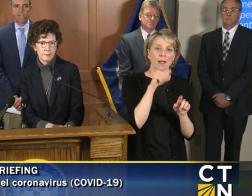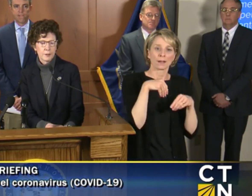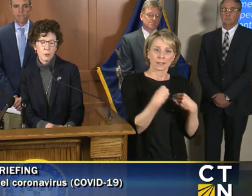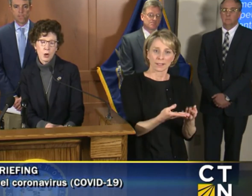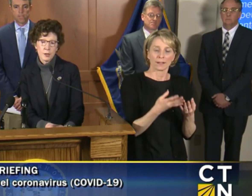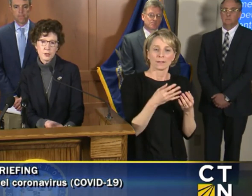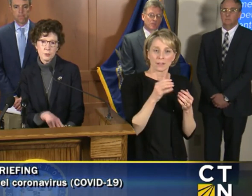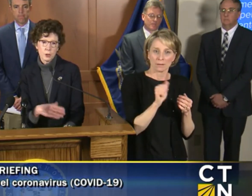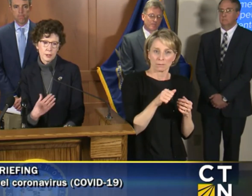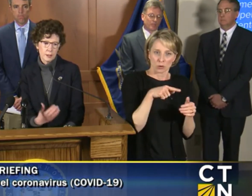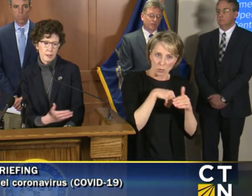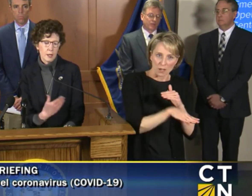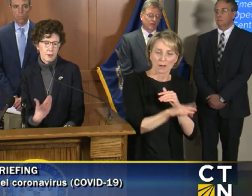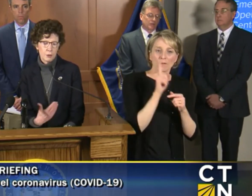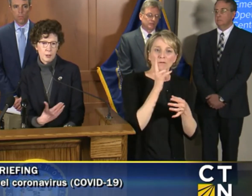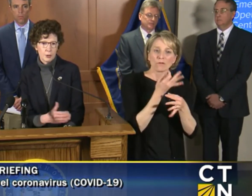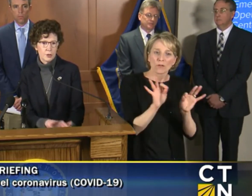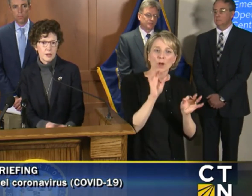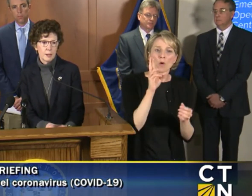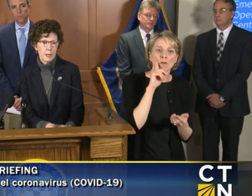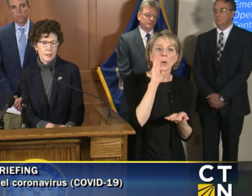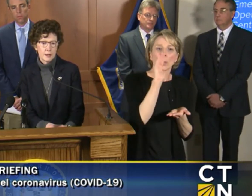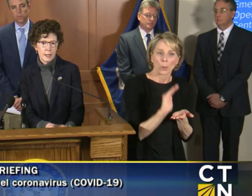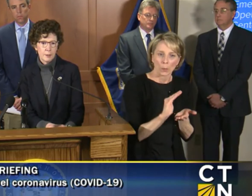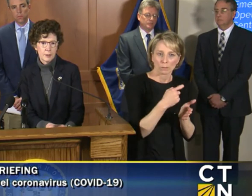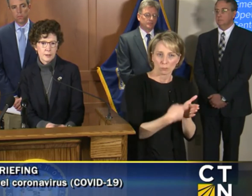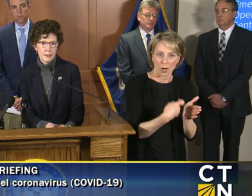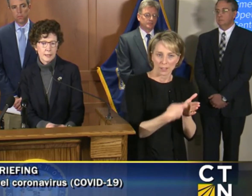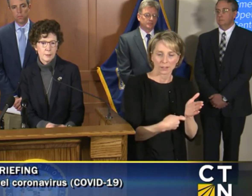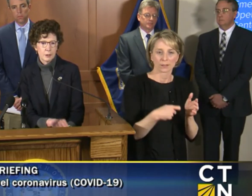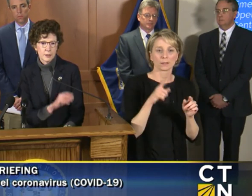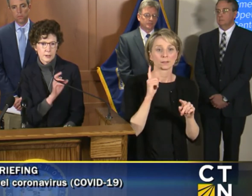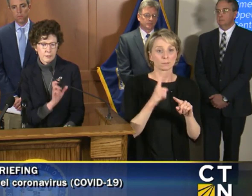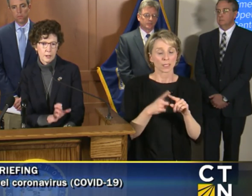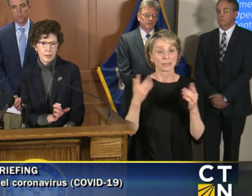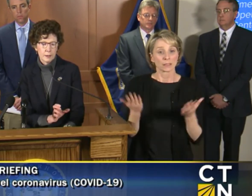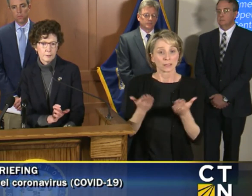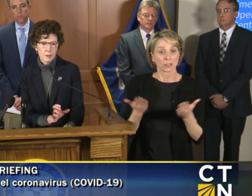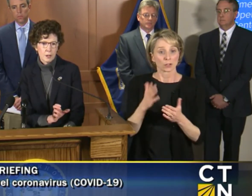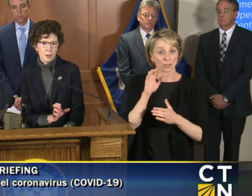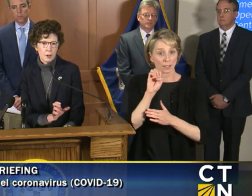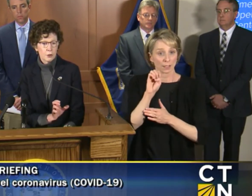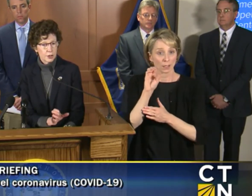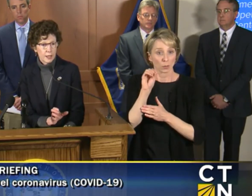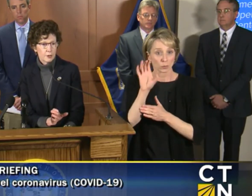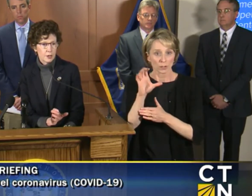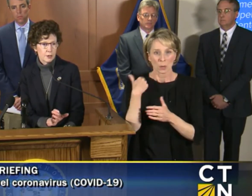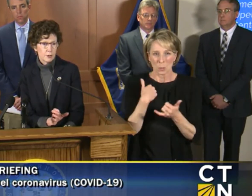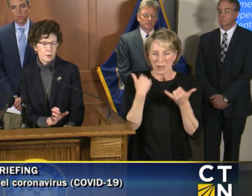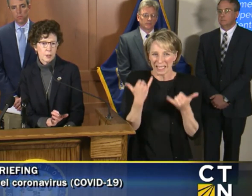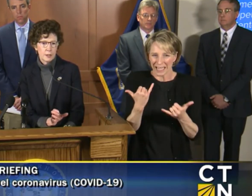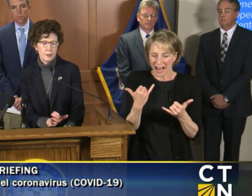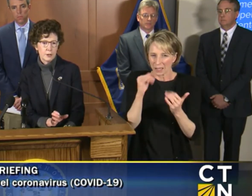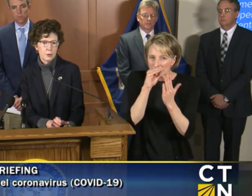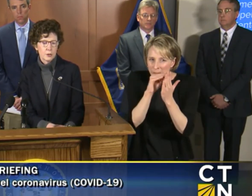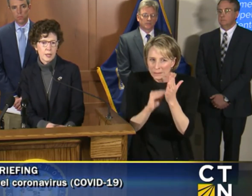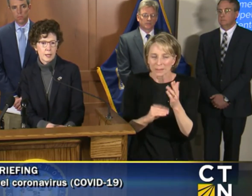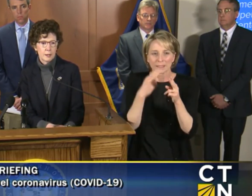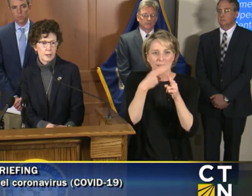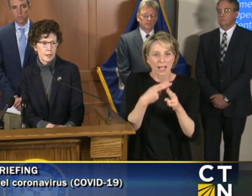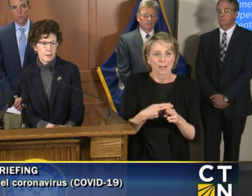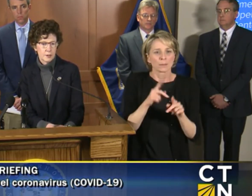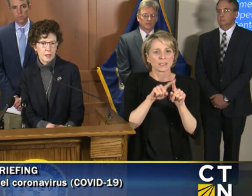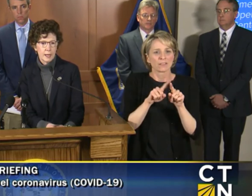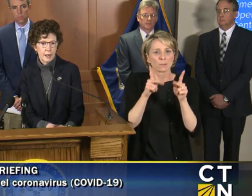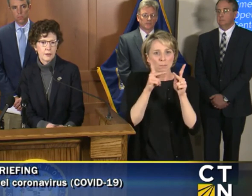scale. We're also working through the emergency command to stand up a list of urgent care centers where individuals